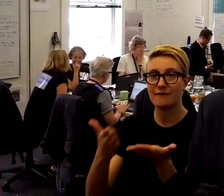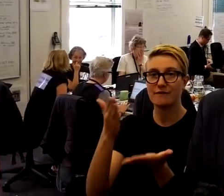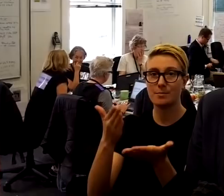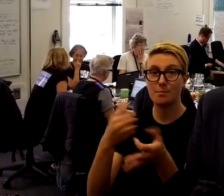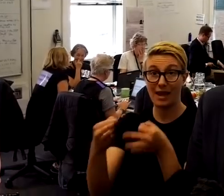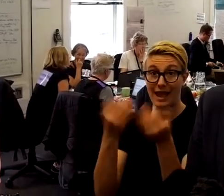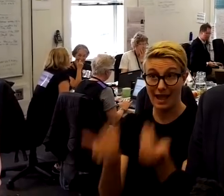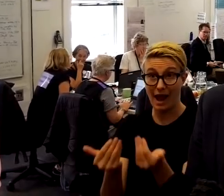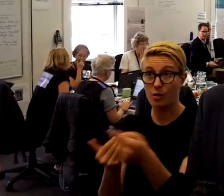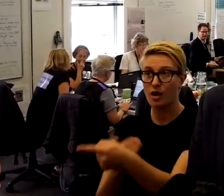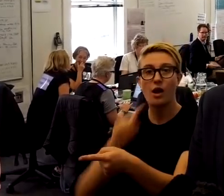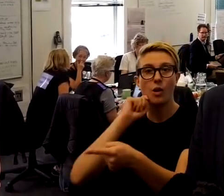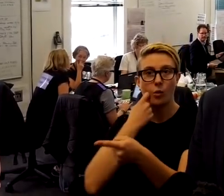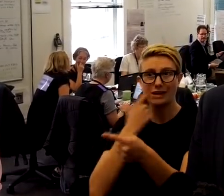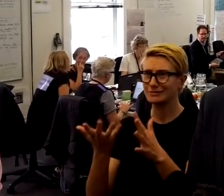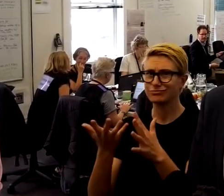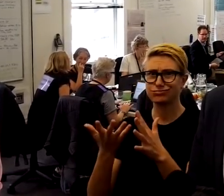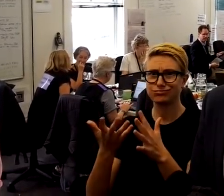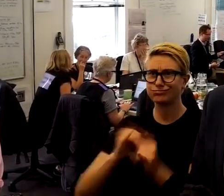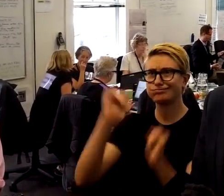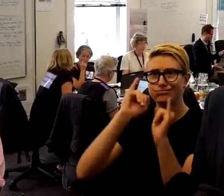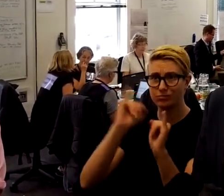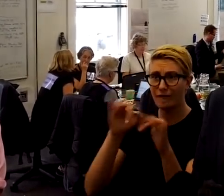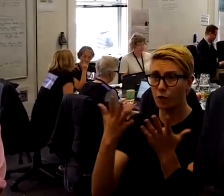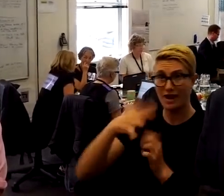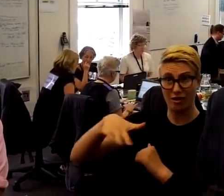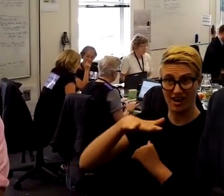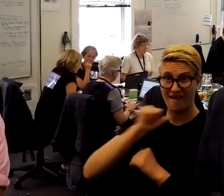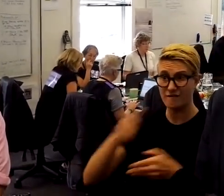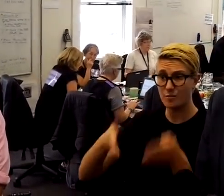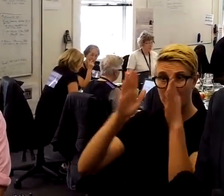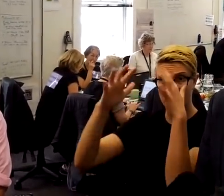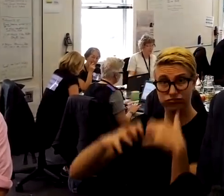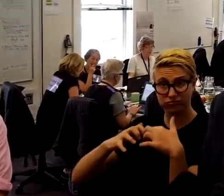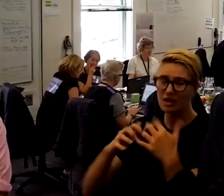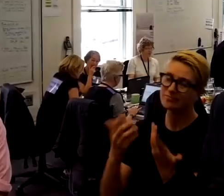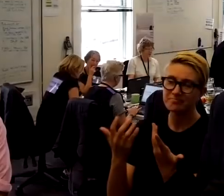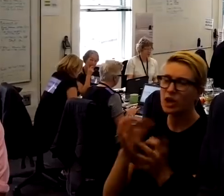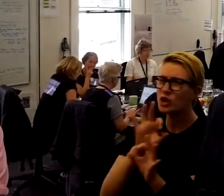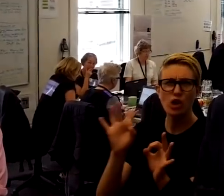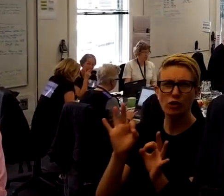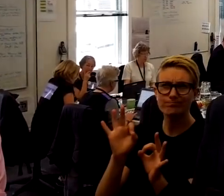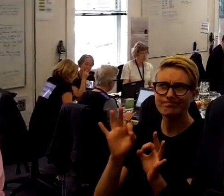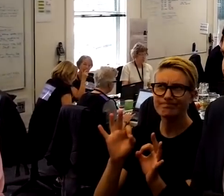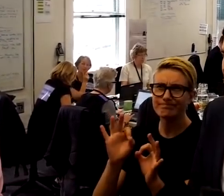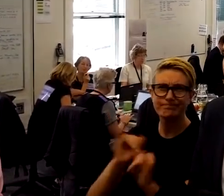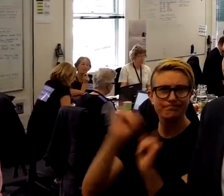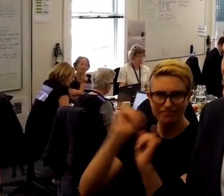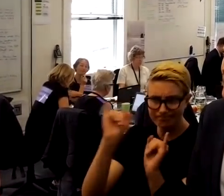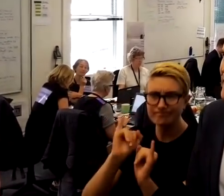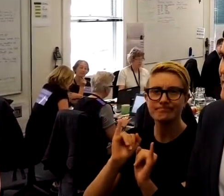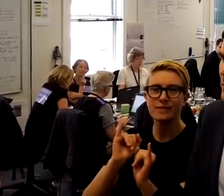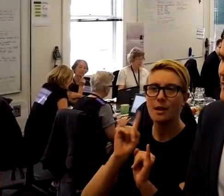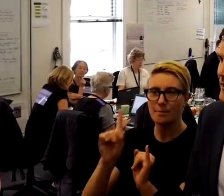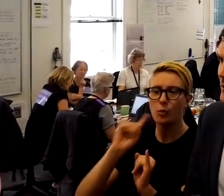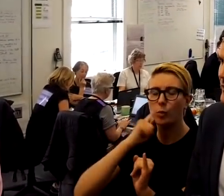be a huge disruption to the area, isn't it? Deconstruction, not necessarily, but again we'll have that plan in 2 hours. And we've